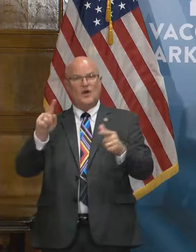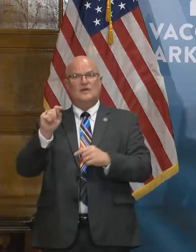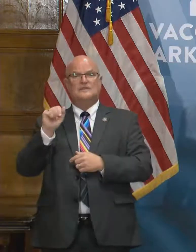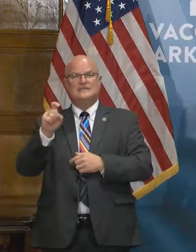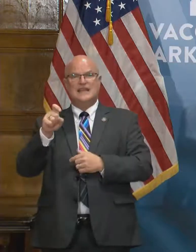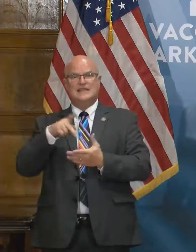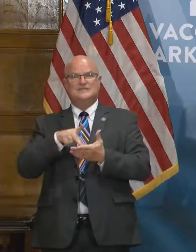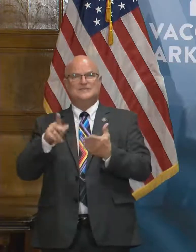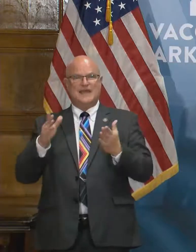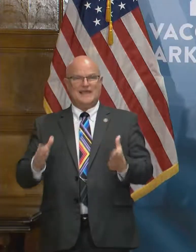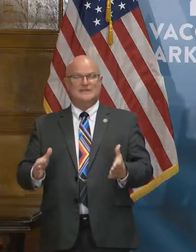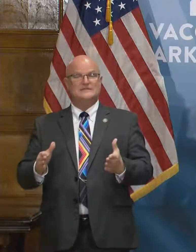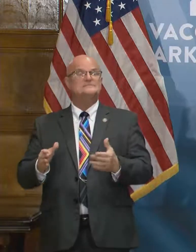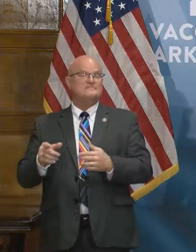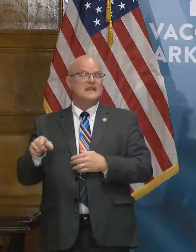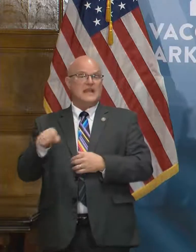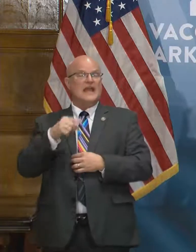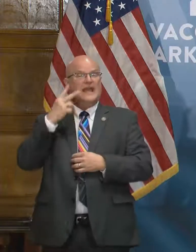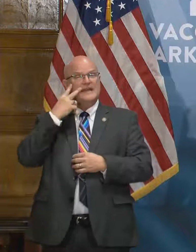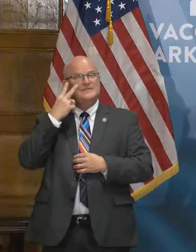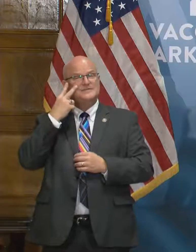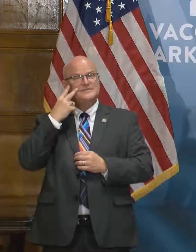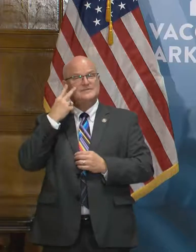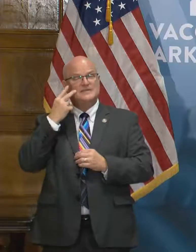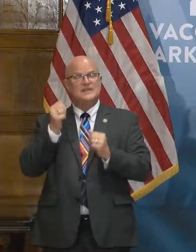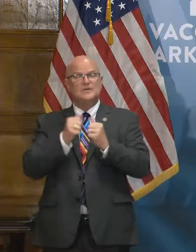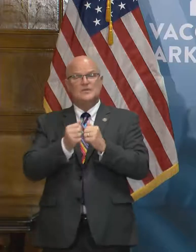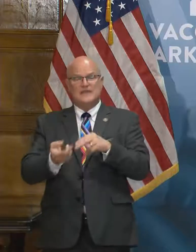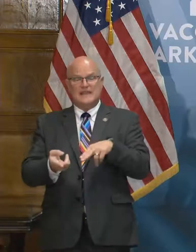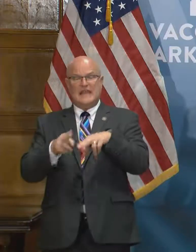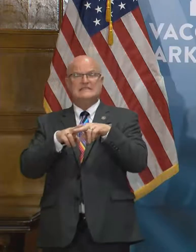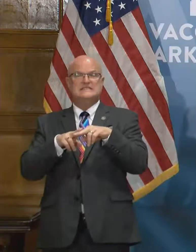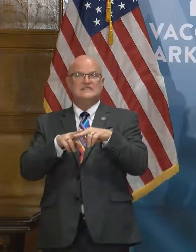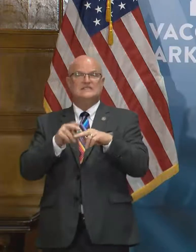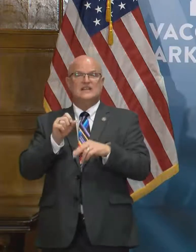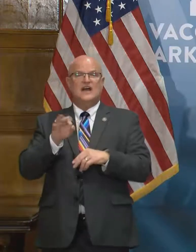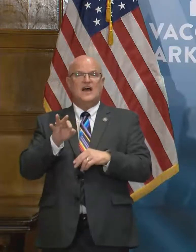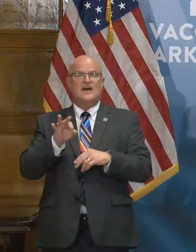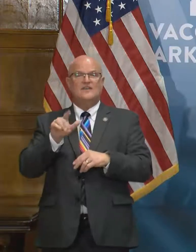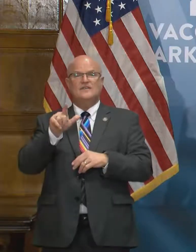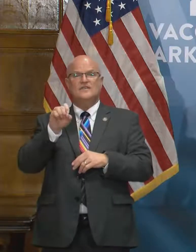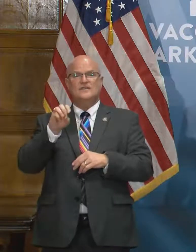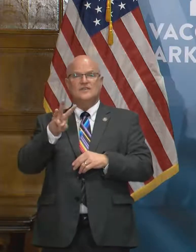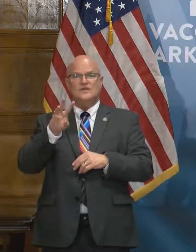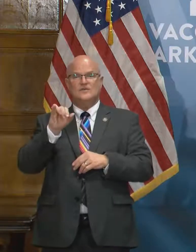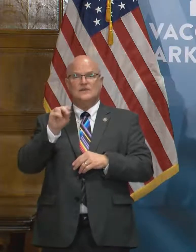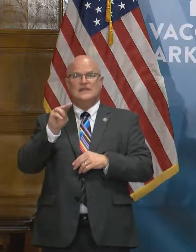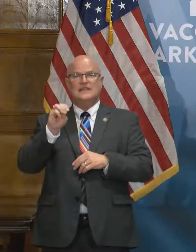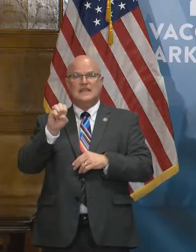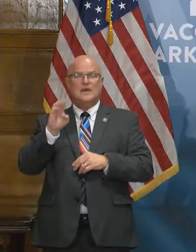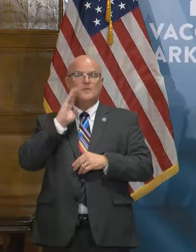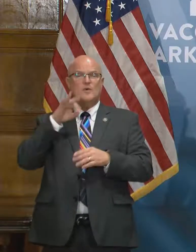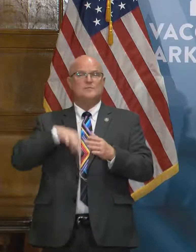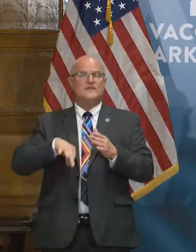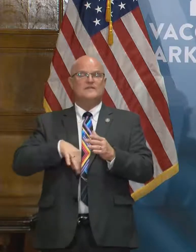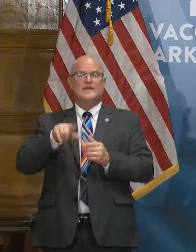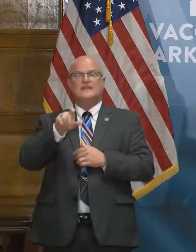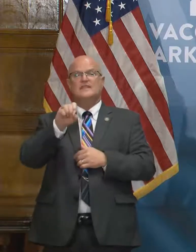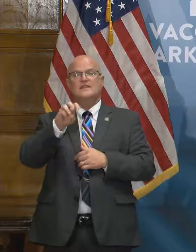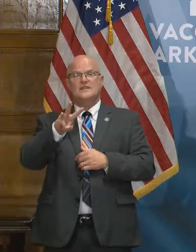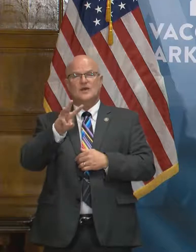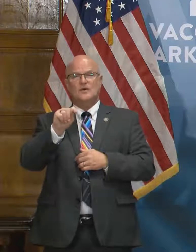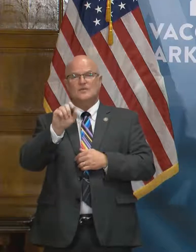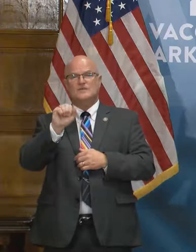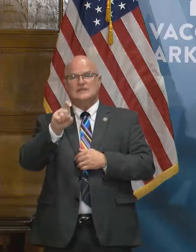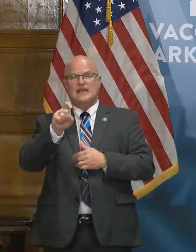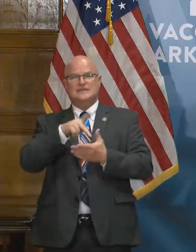taxpayers, and you'll see, with the addition of the low income benefit, it's going to benefit the low income taxpayers